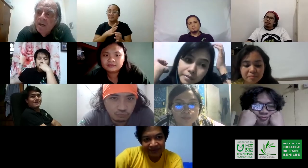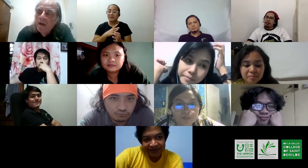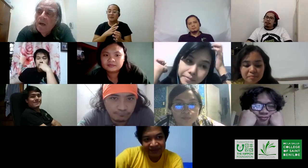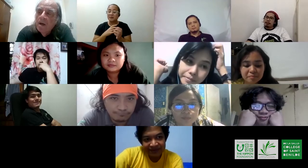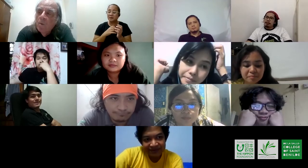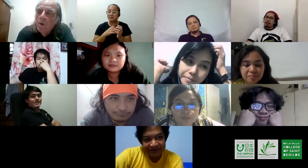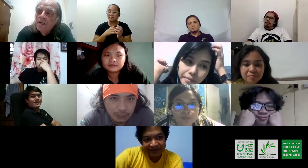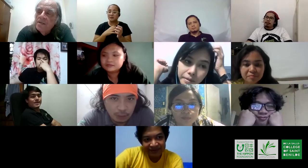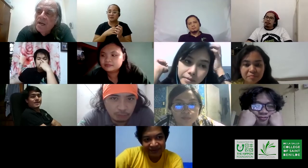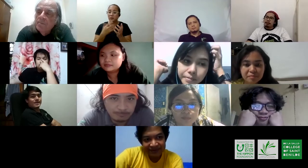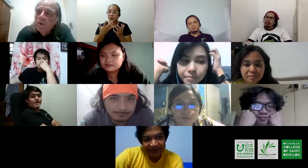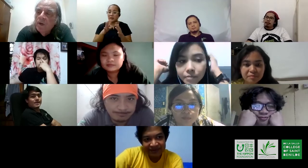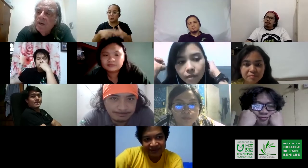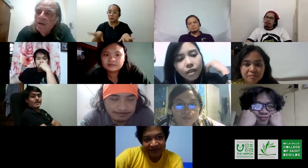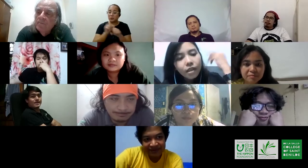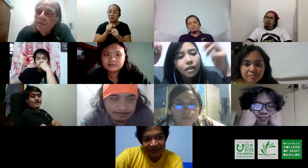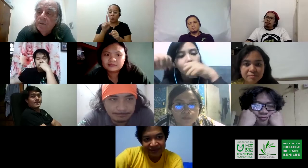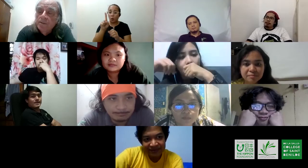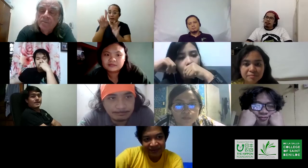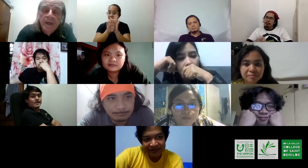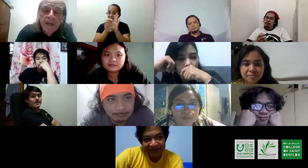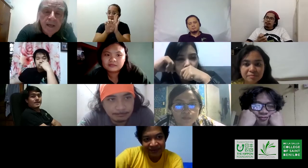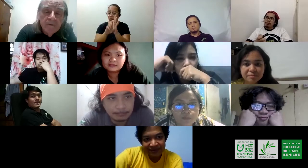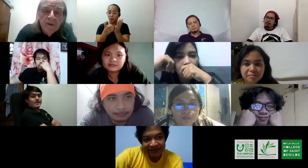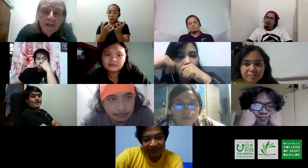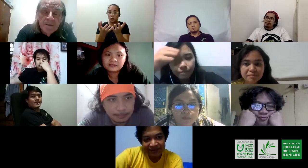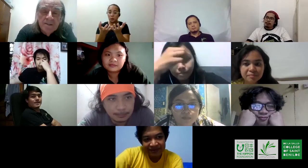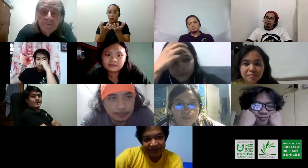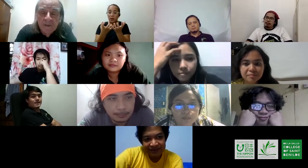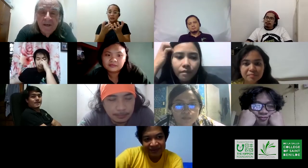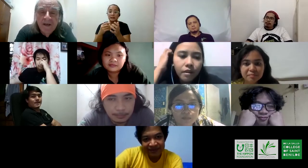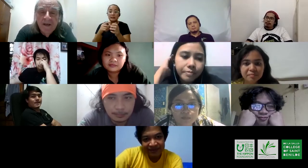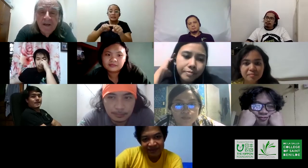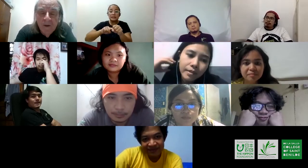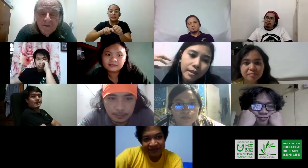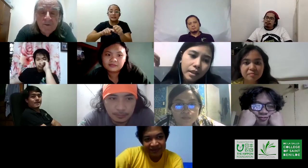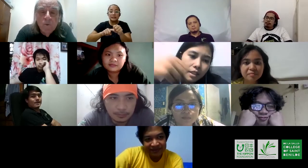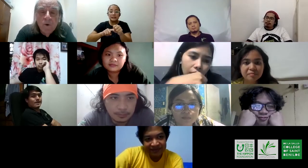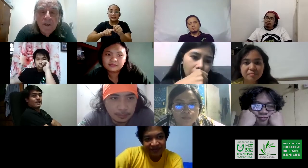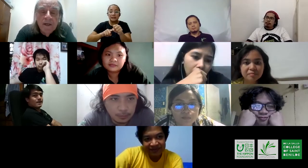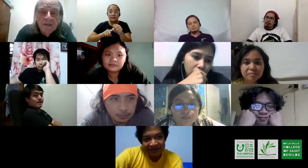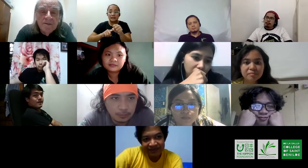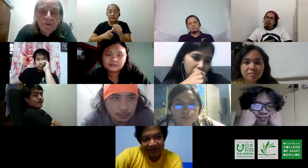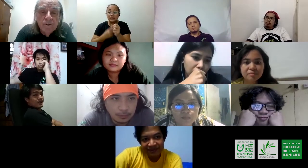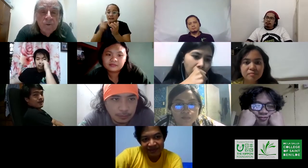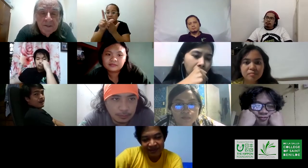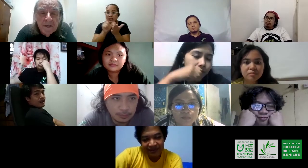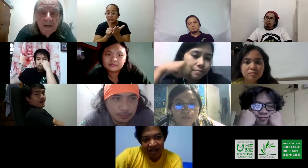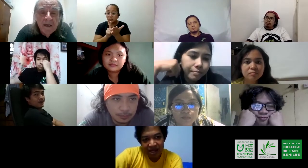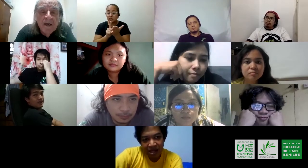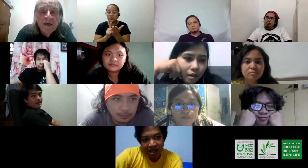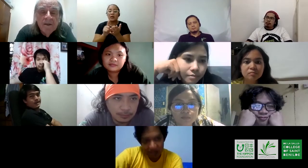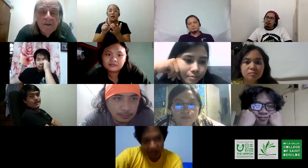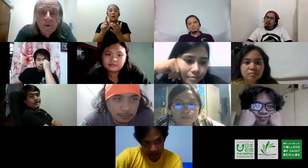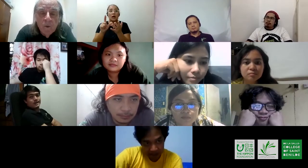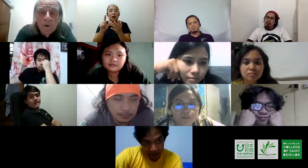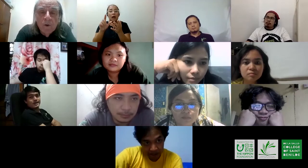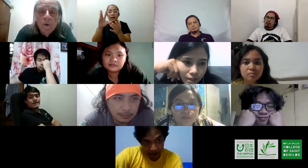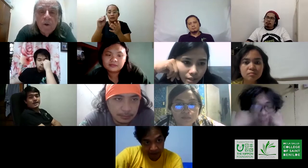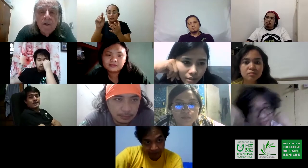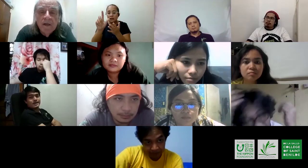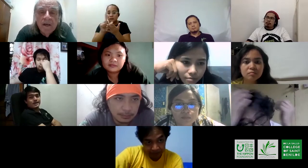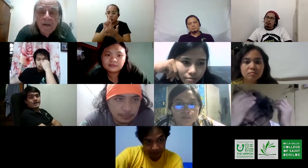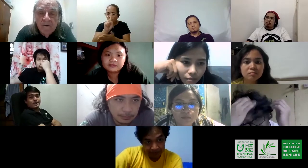now. One example we're going to come to is the beginning of the lesson, lesson 1 and lesson 2, we say the